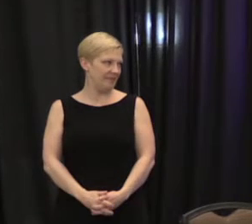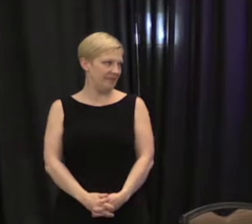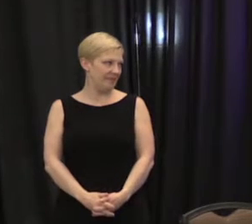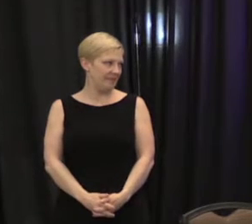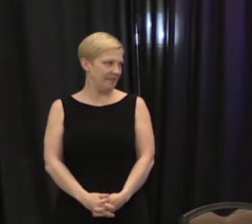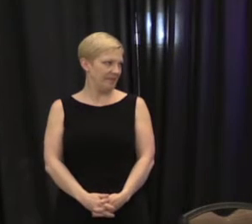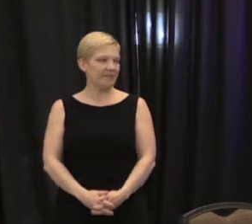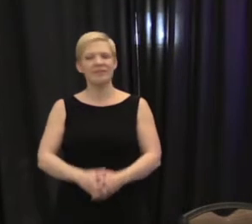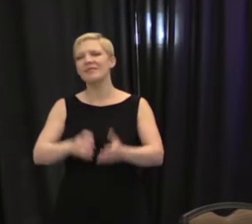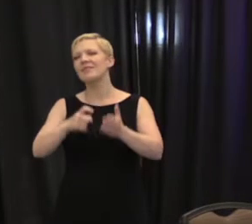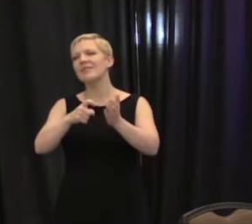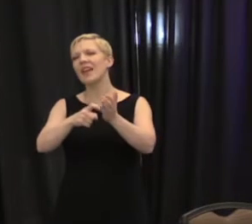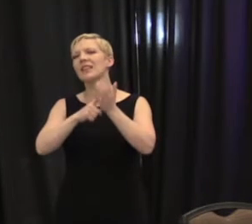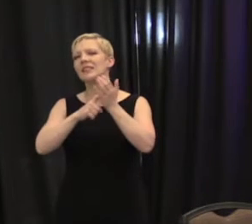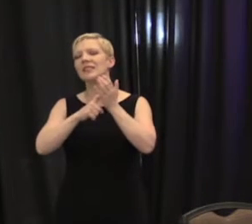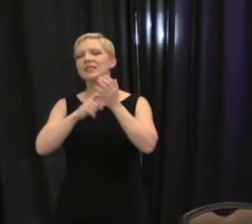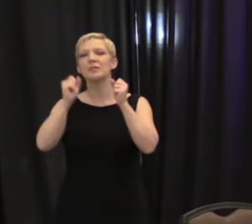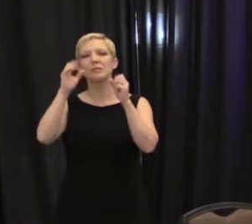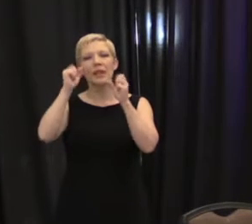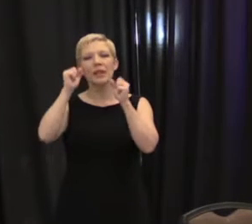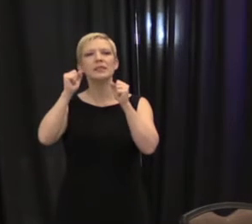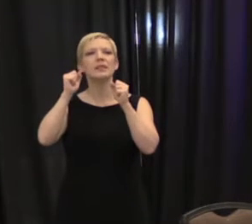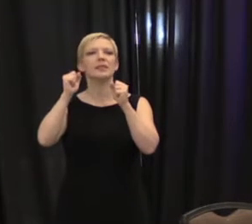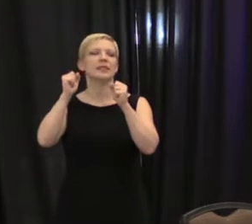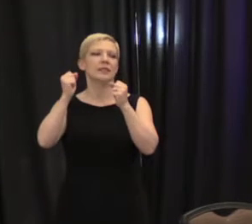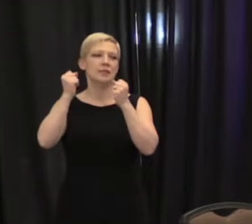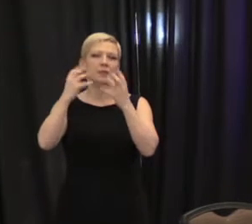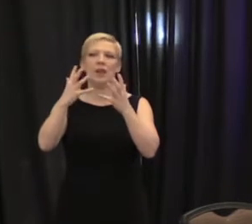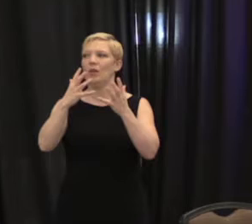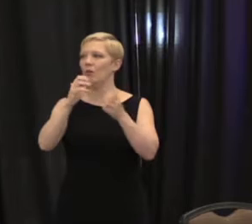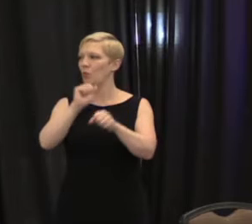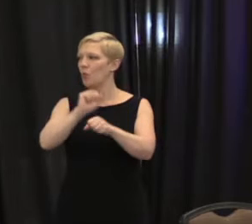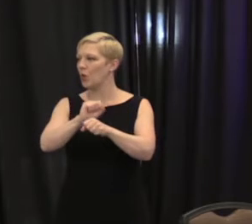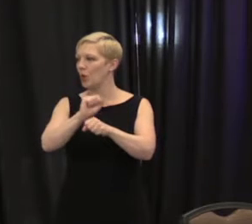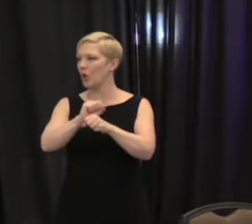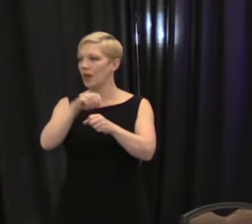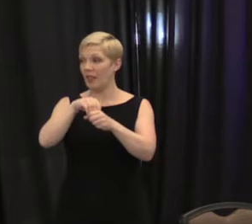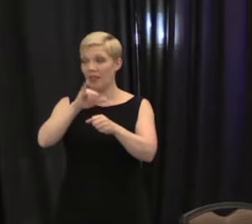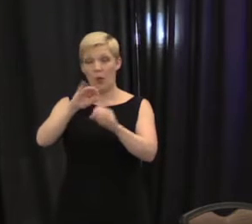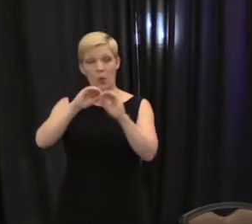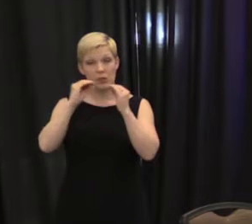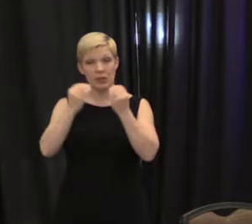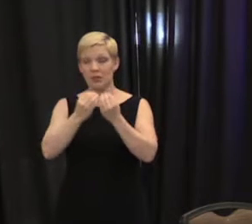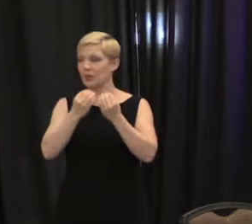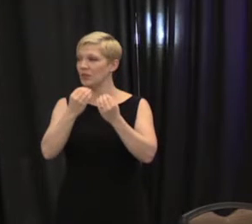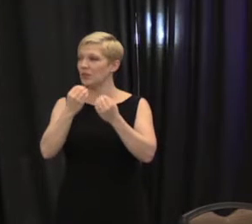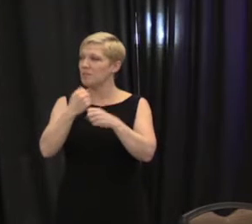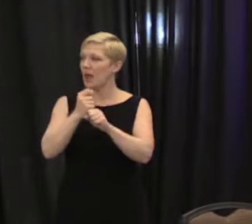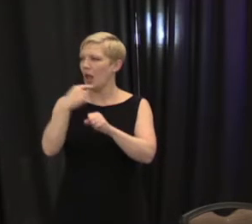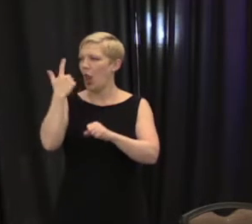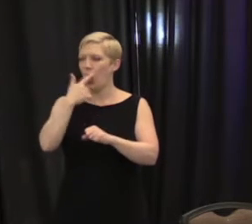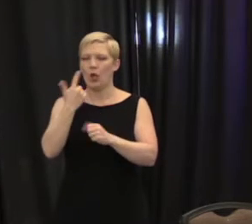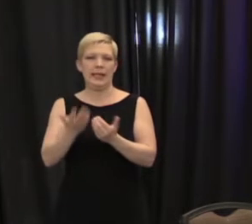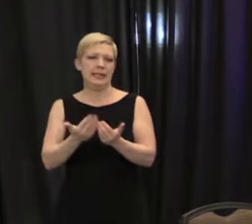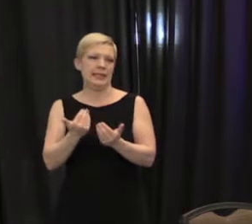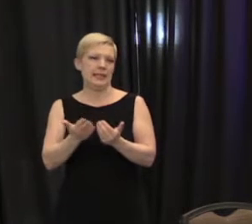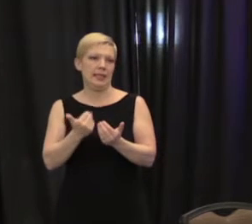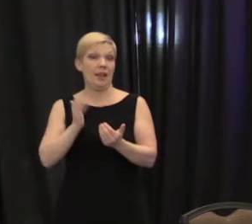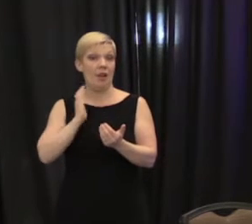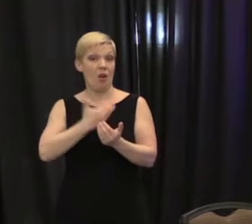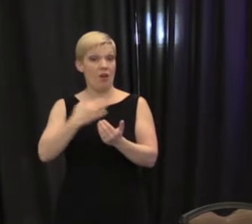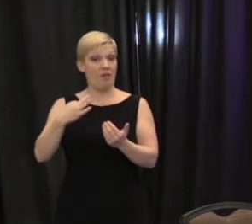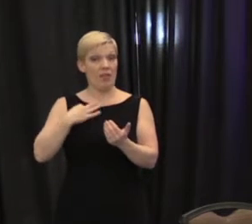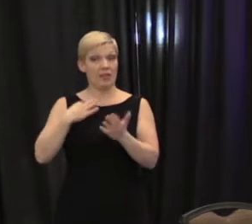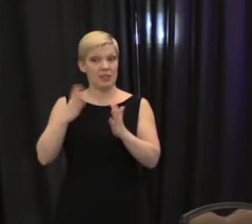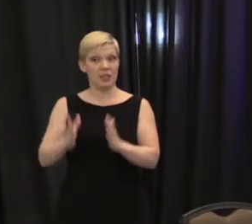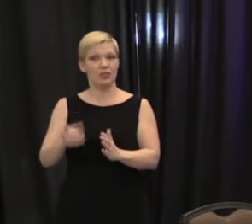It takes an amazing amount of work and organization to make something look easy. Our volunteers accomplished